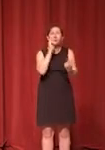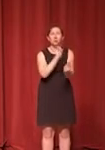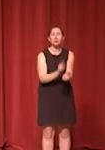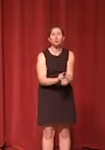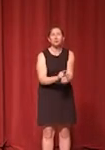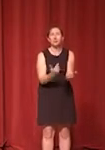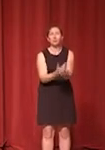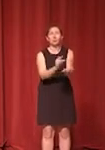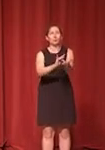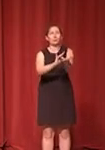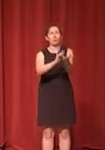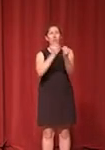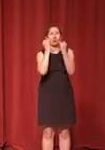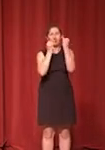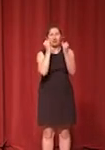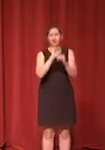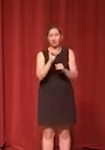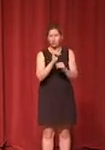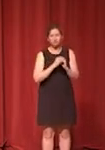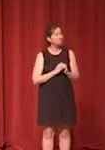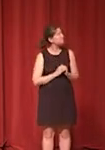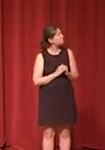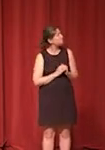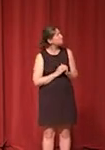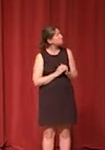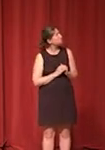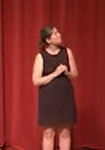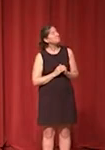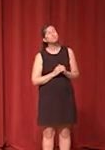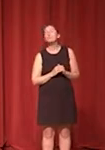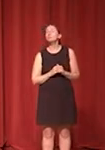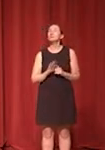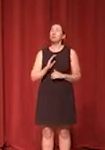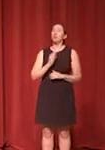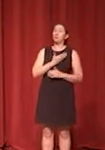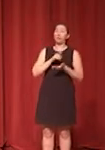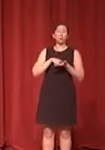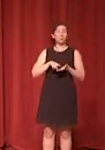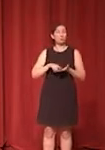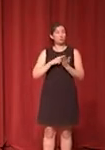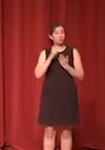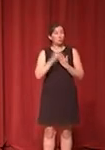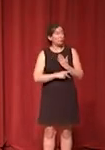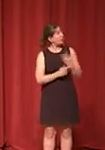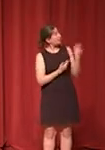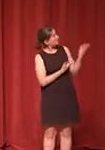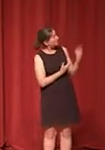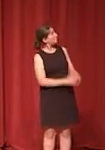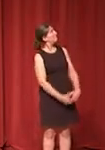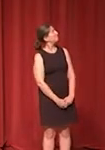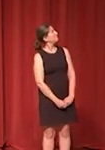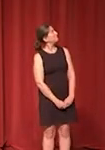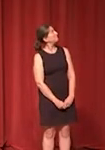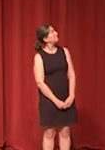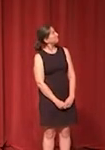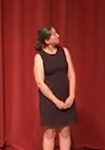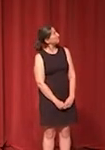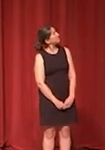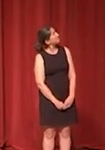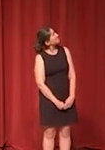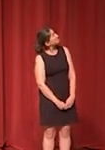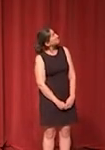slide. So again, Dr. Asana mentioned our research program. Next slide. And